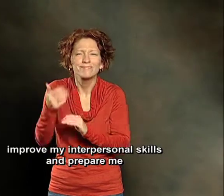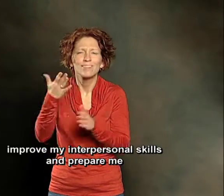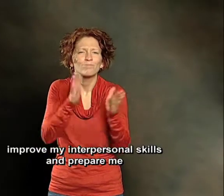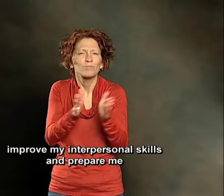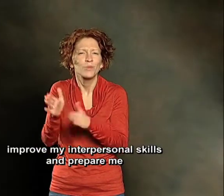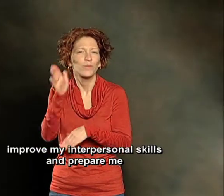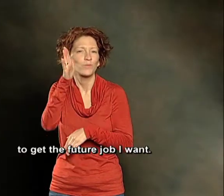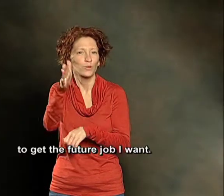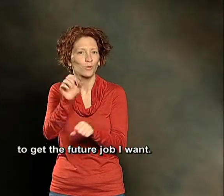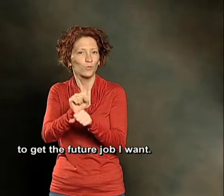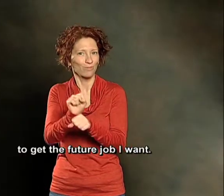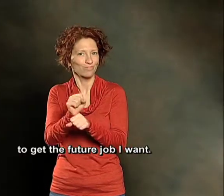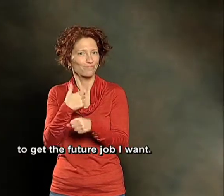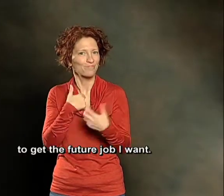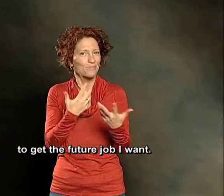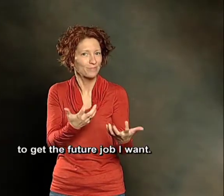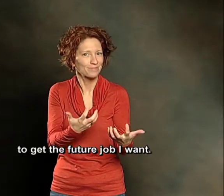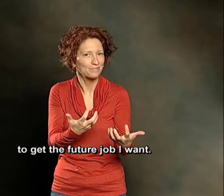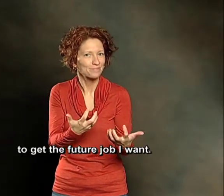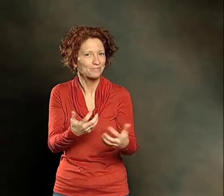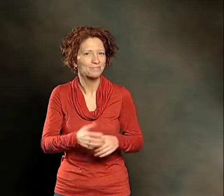prepare me to get the future job I want.